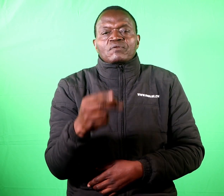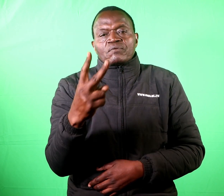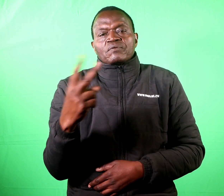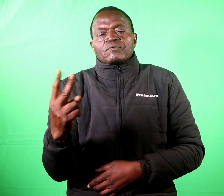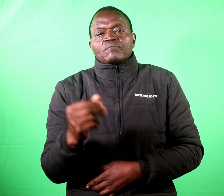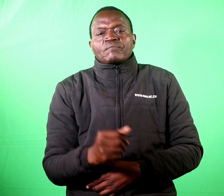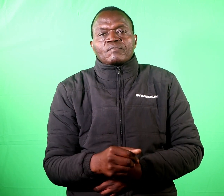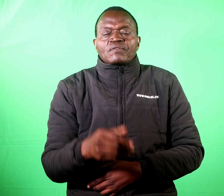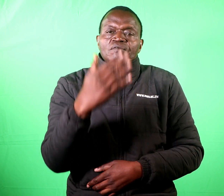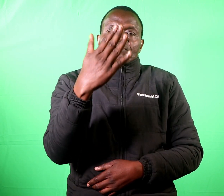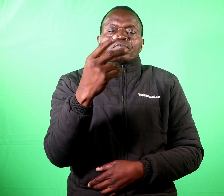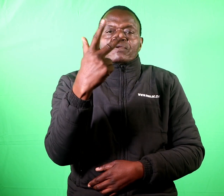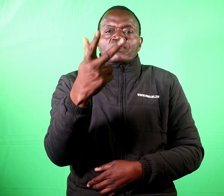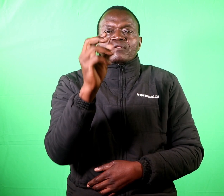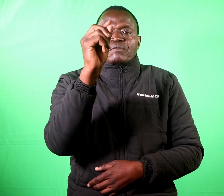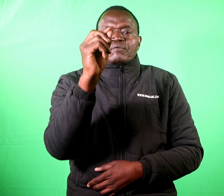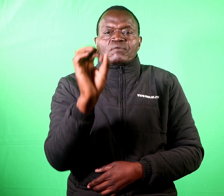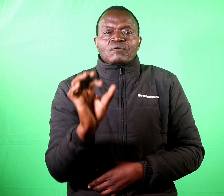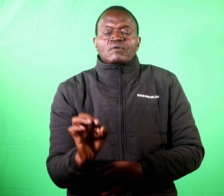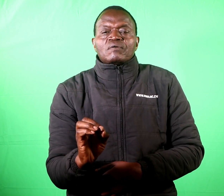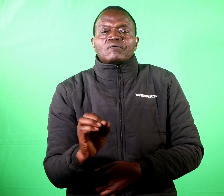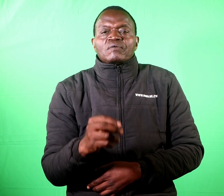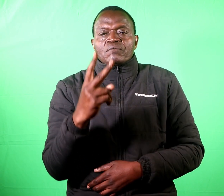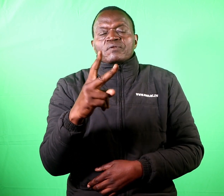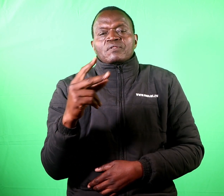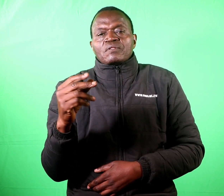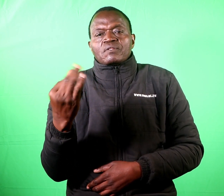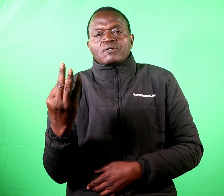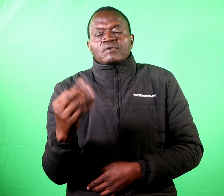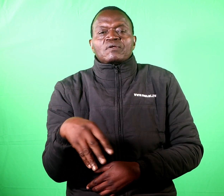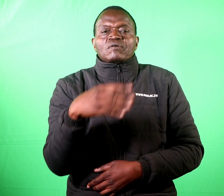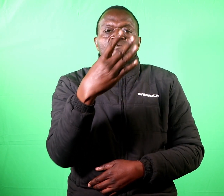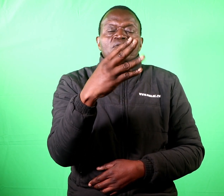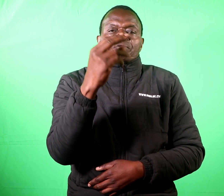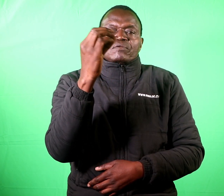2022, 58%, 2023, 42%.